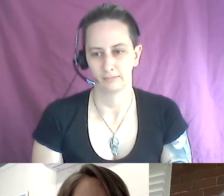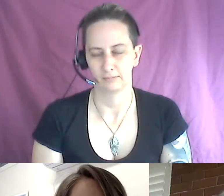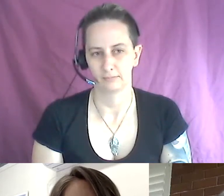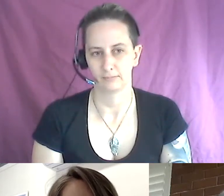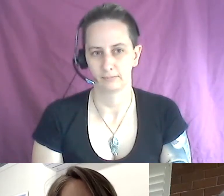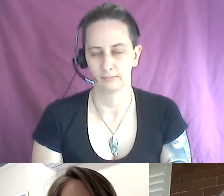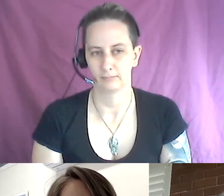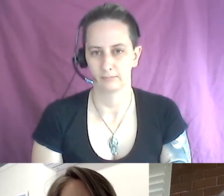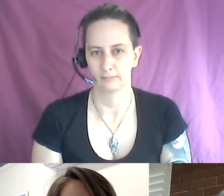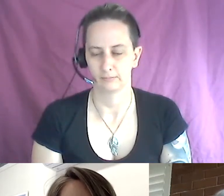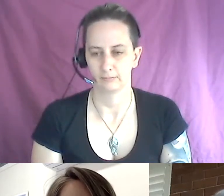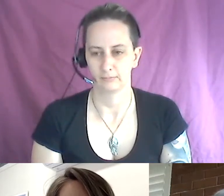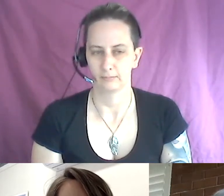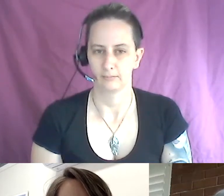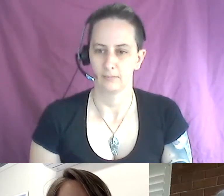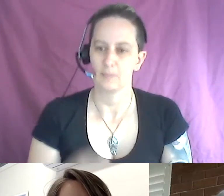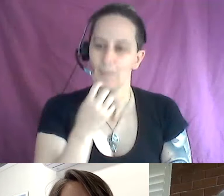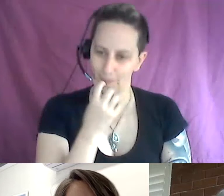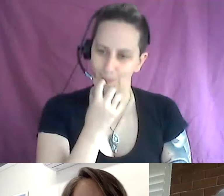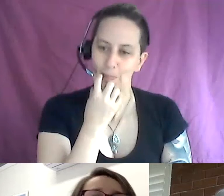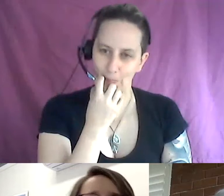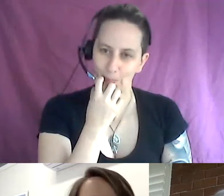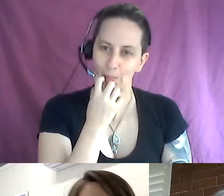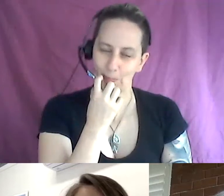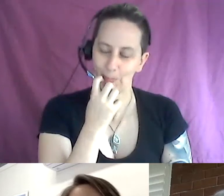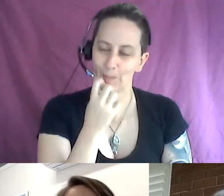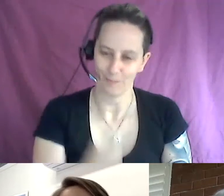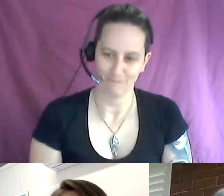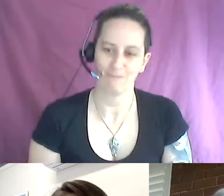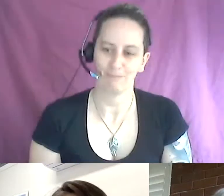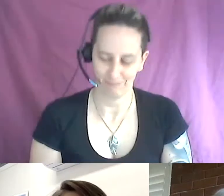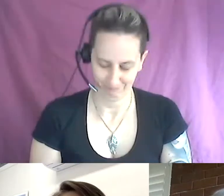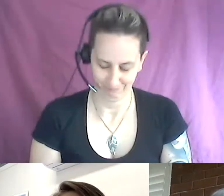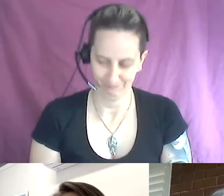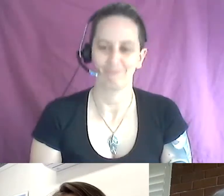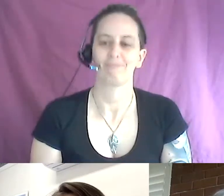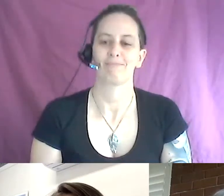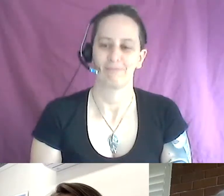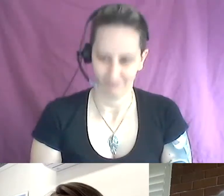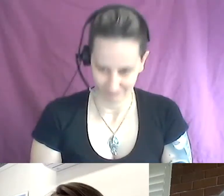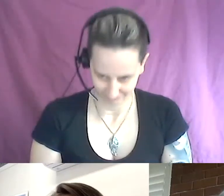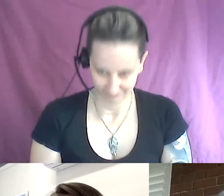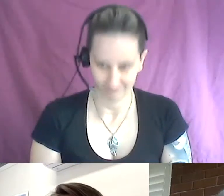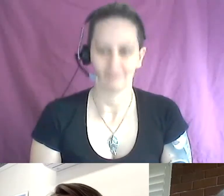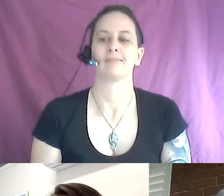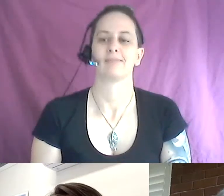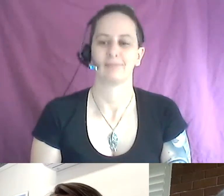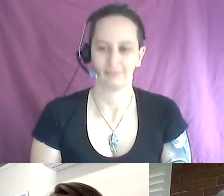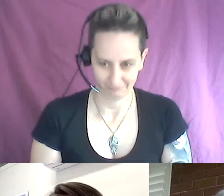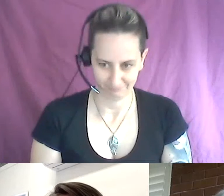under the baby sign commercial activities that is very ASL American Sign based, and you really do